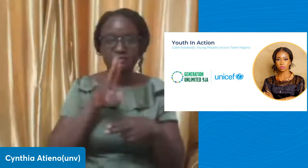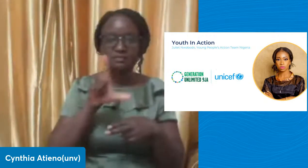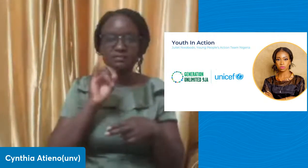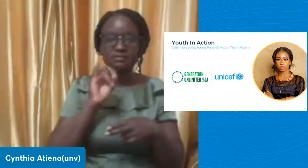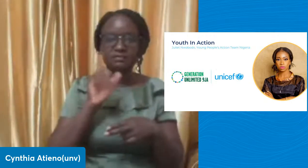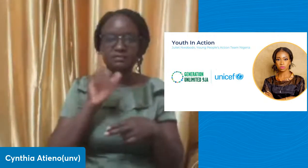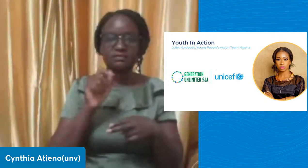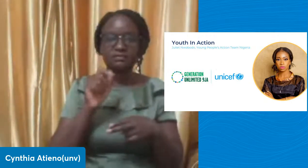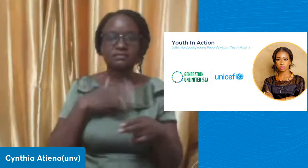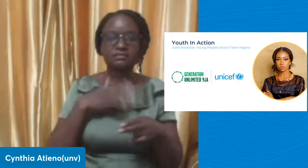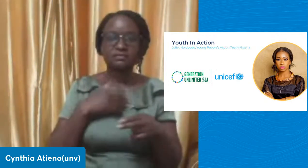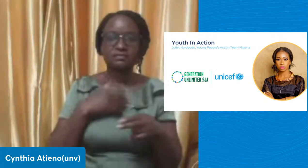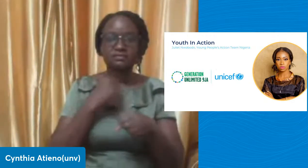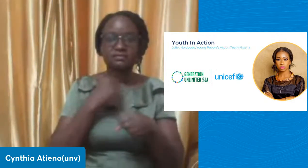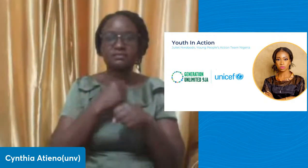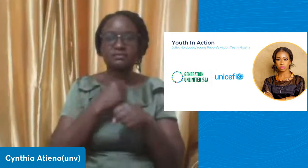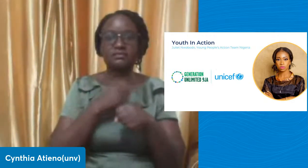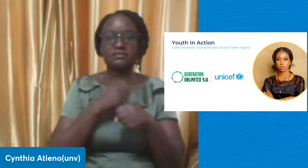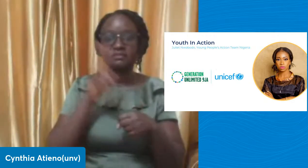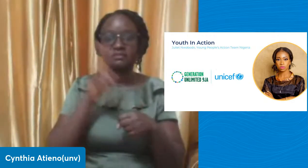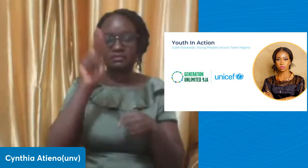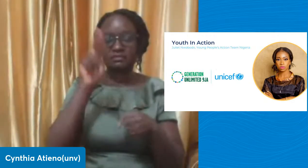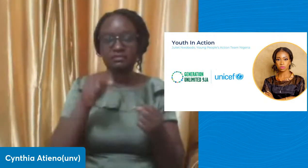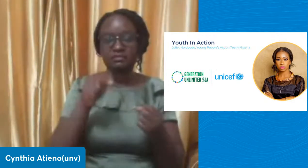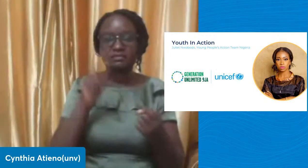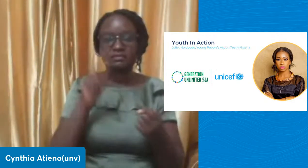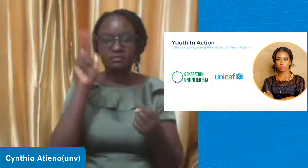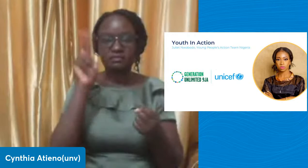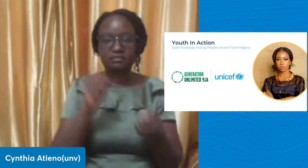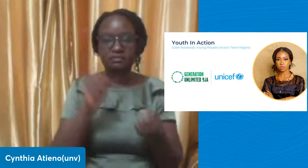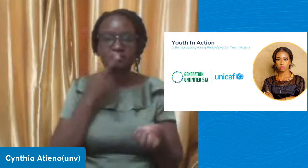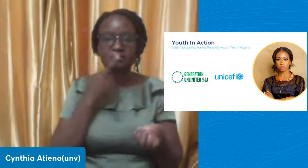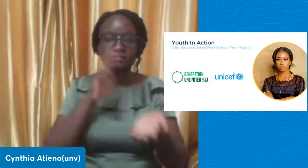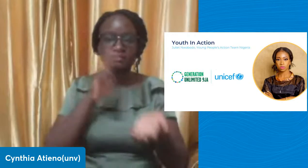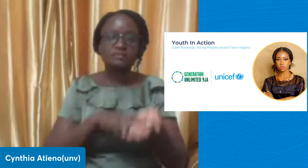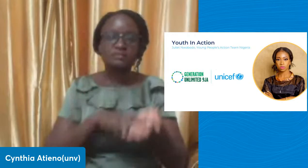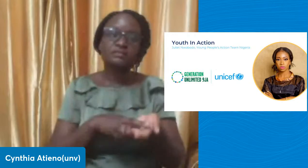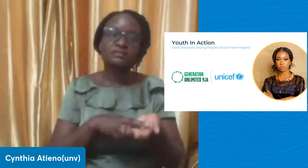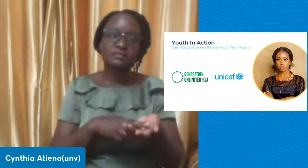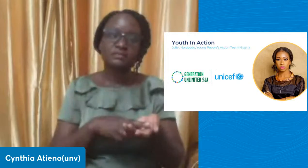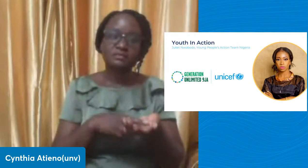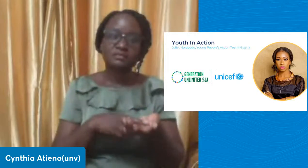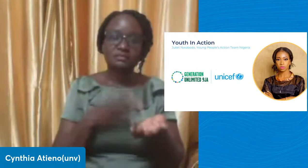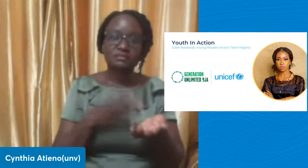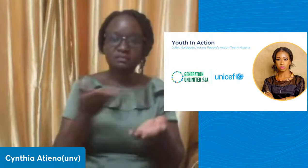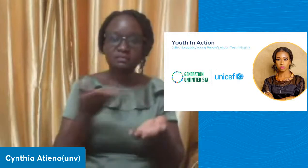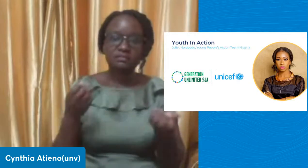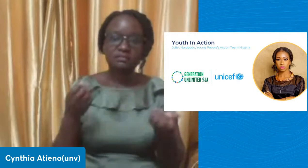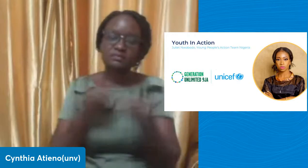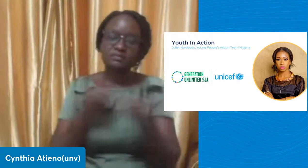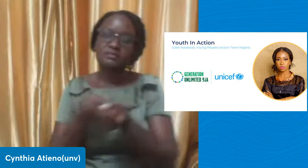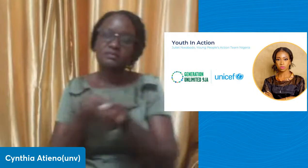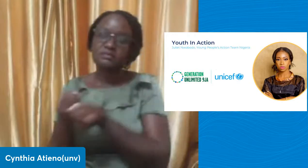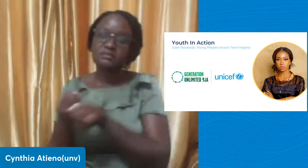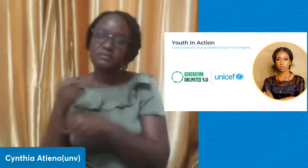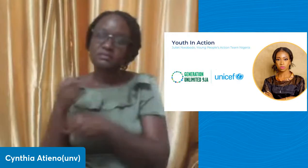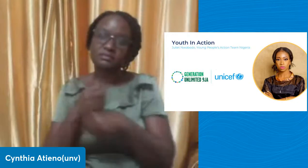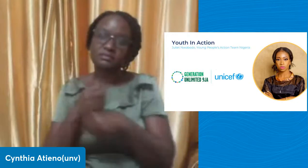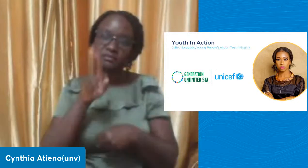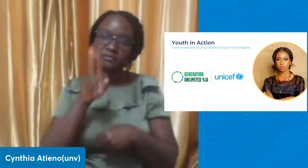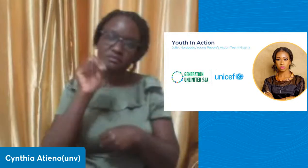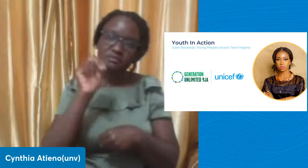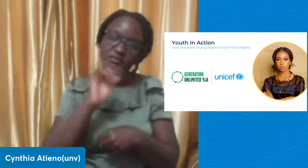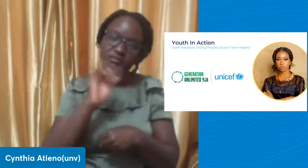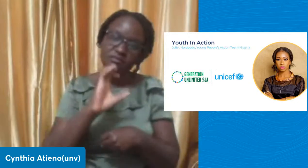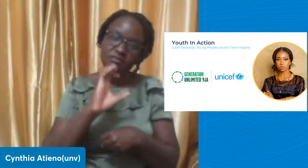and I'm part of the White Young People's Action Team for UNICEF here in Nigeria. And today I'm going to be